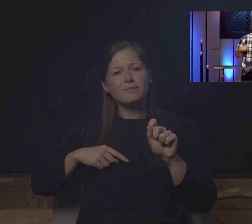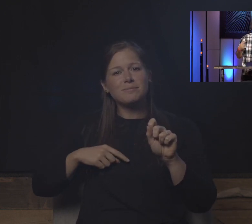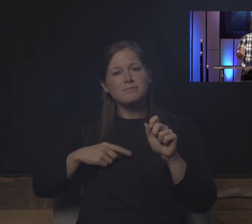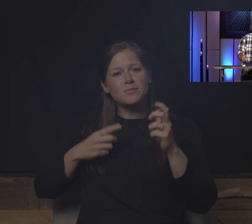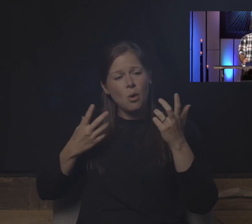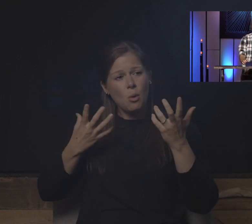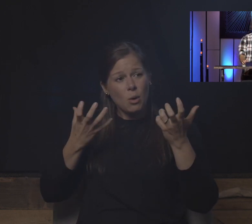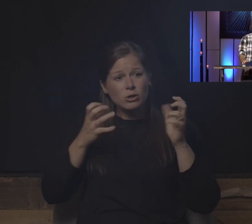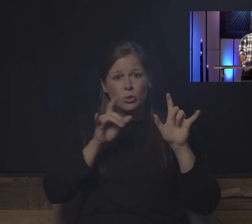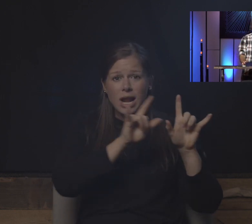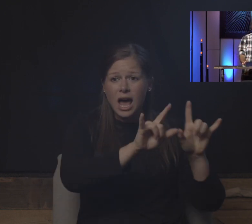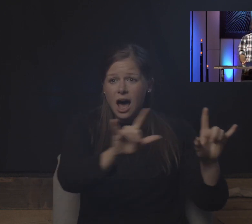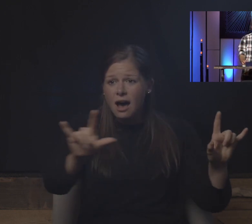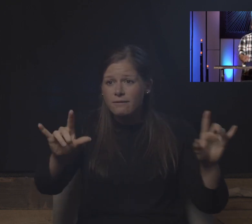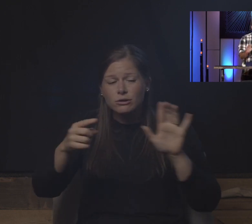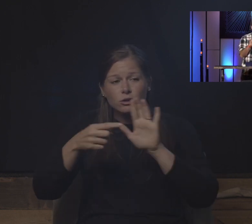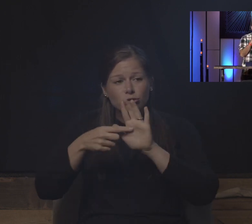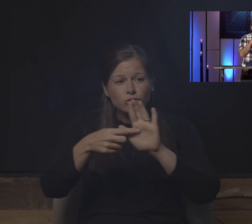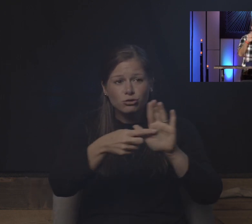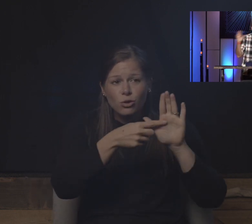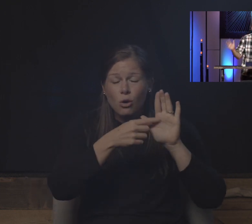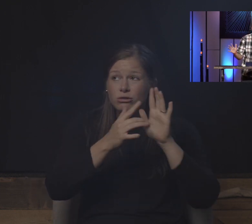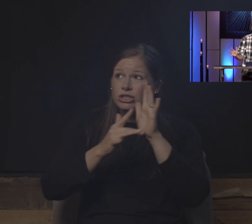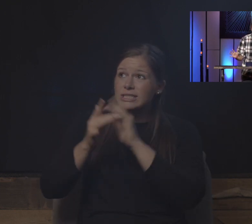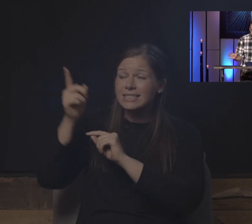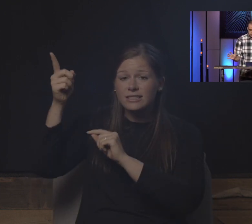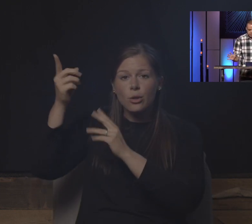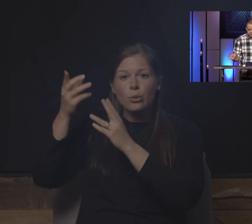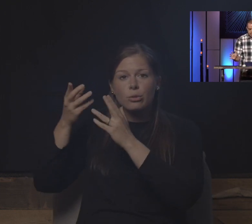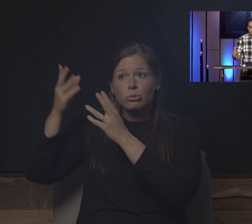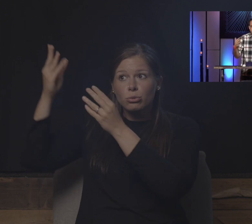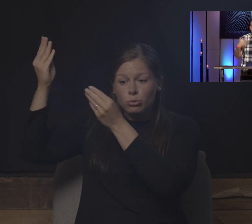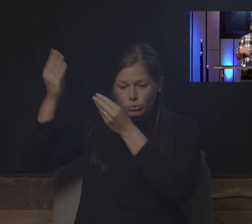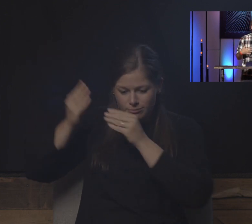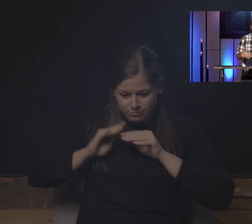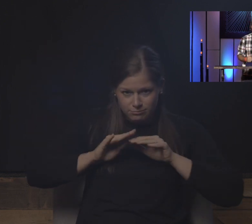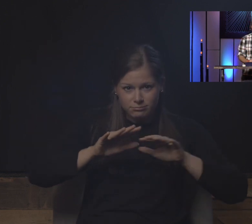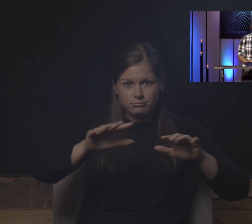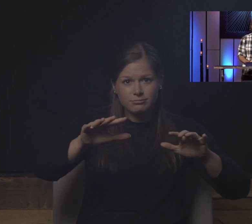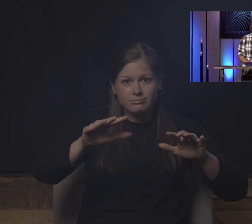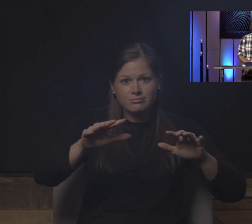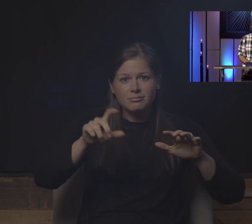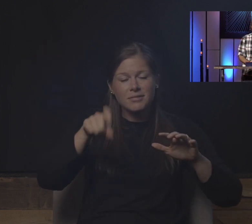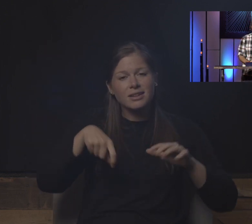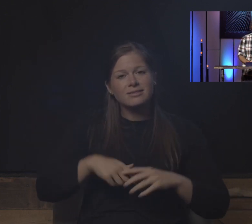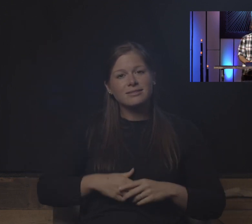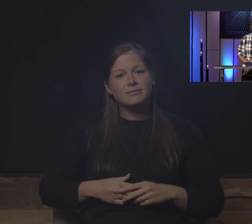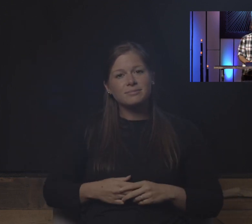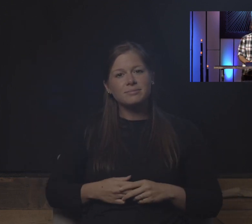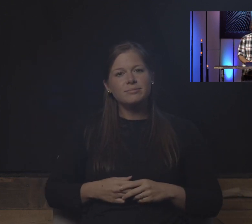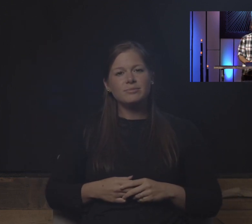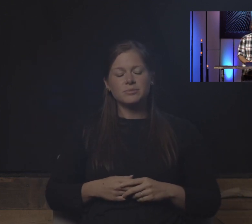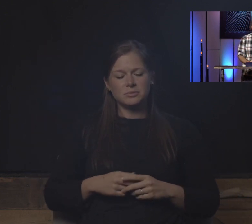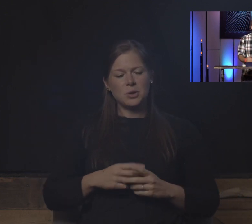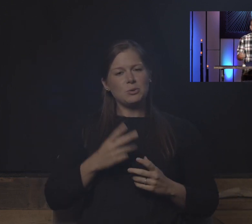them Jesus through our lives. Listen, Paul never got over God's grace towards him.